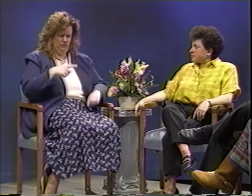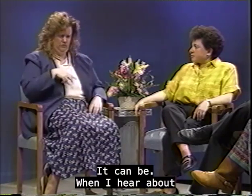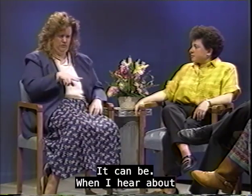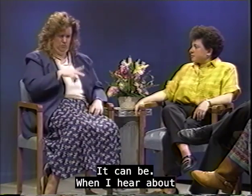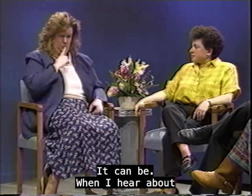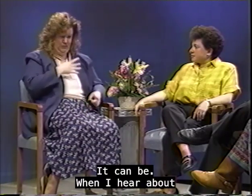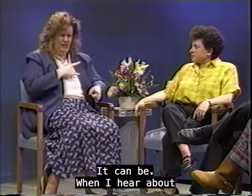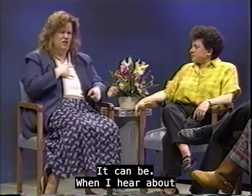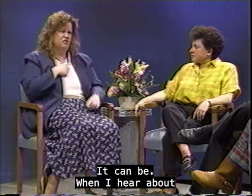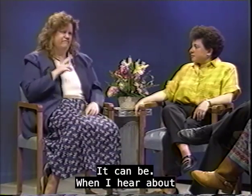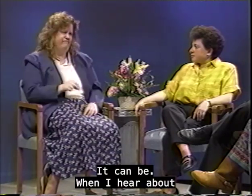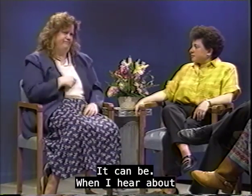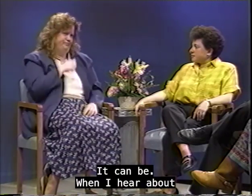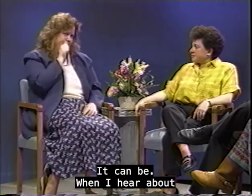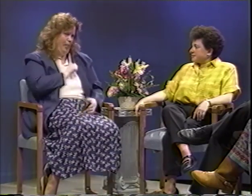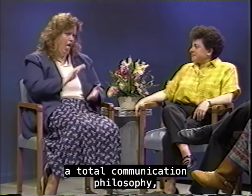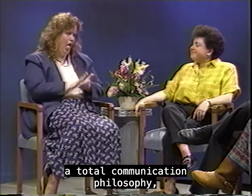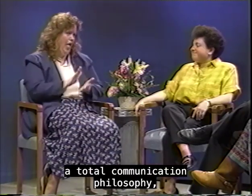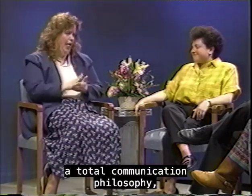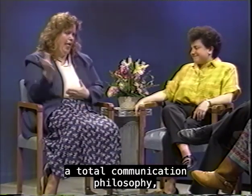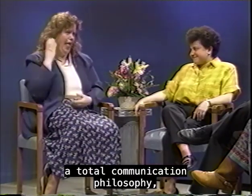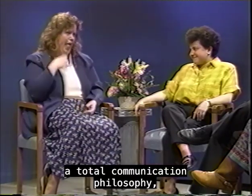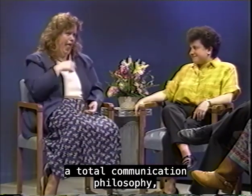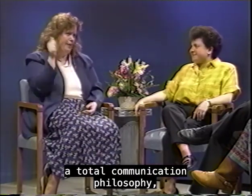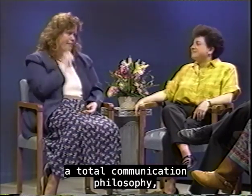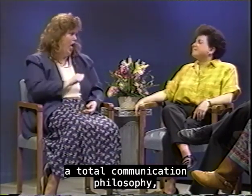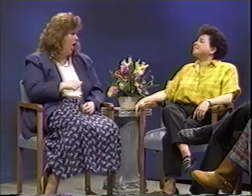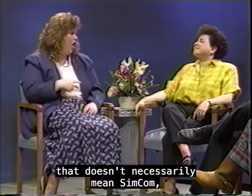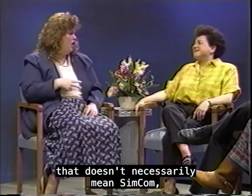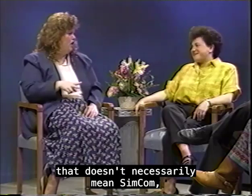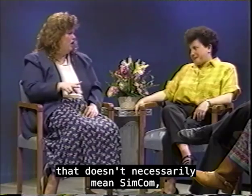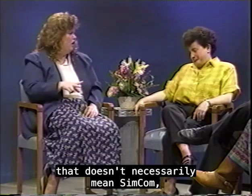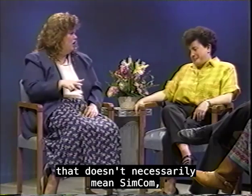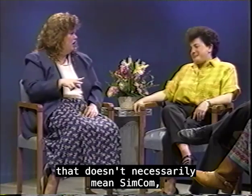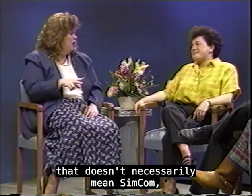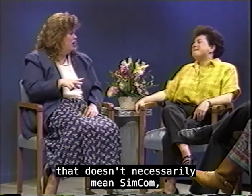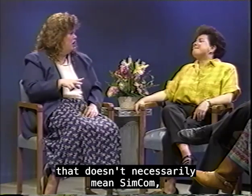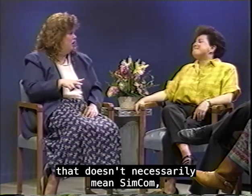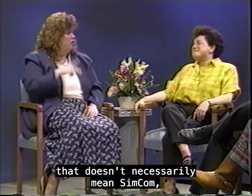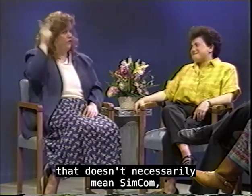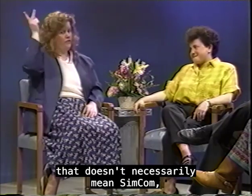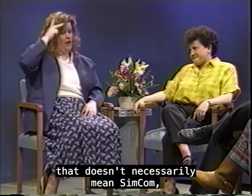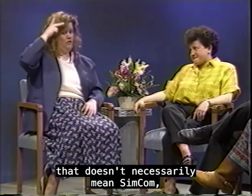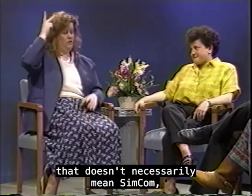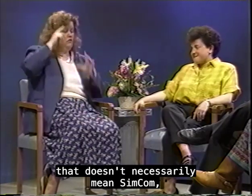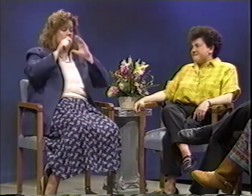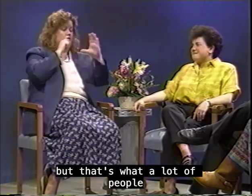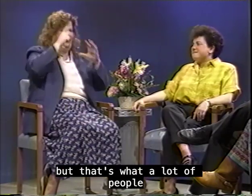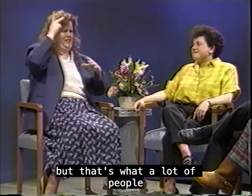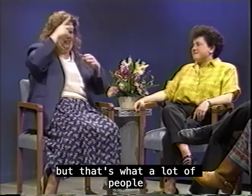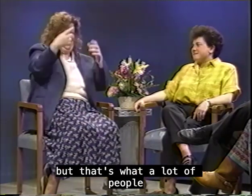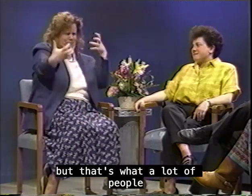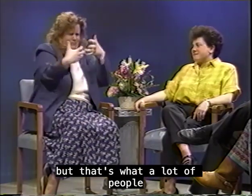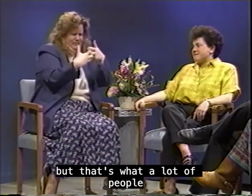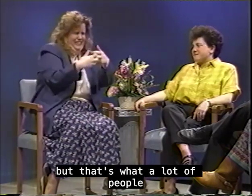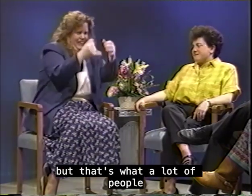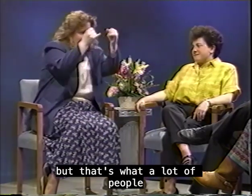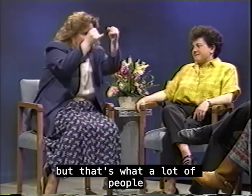It can be. When I hear about a total communication philosophy, that doesn't necessarily mean SIMCOM, but that's what a lot of people think it